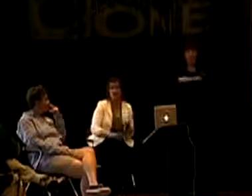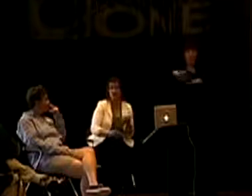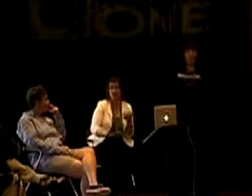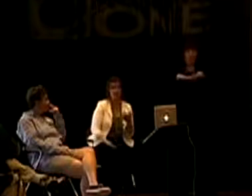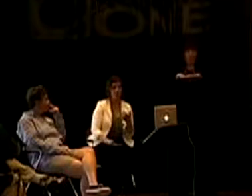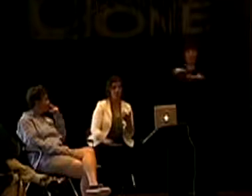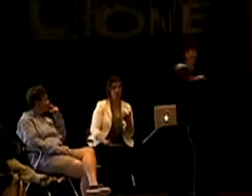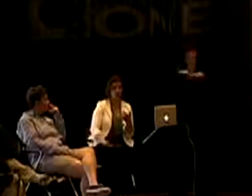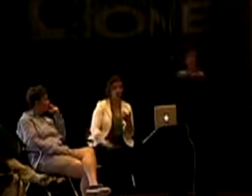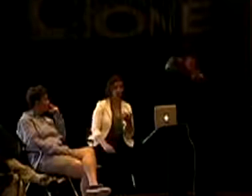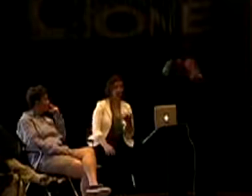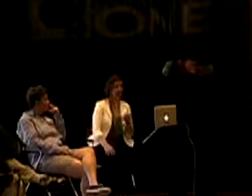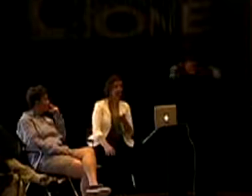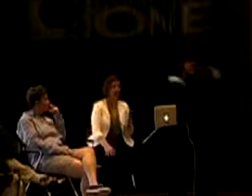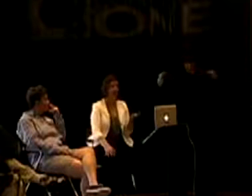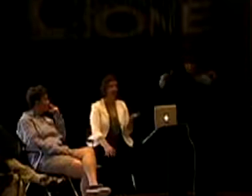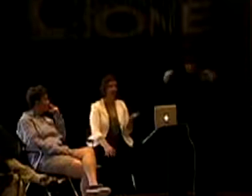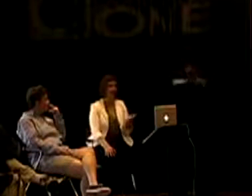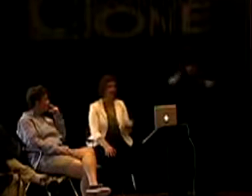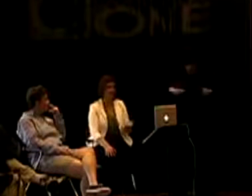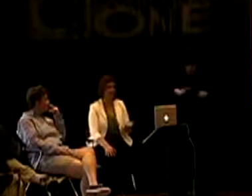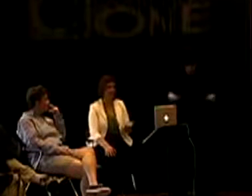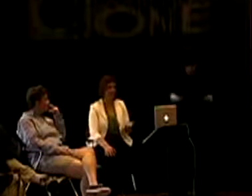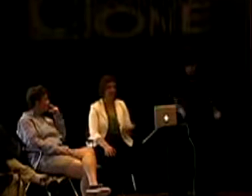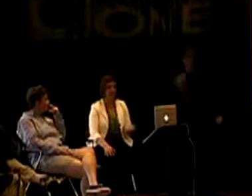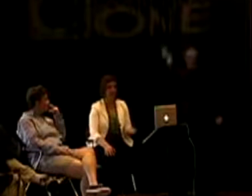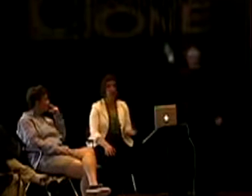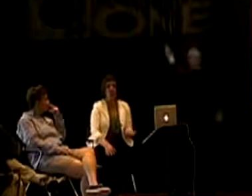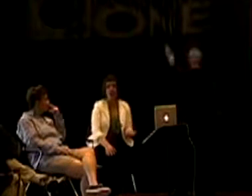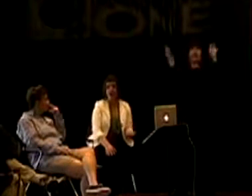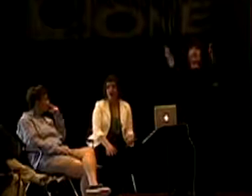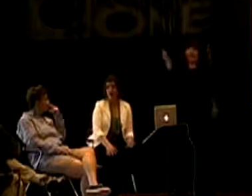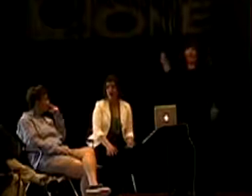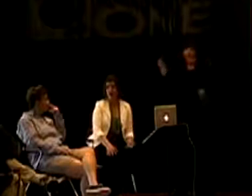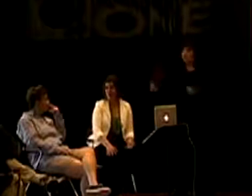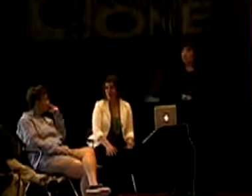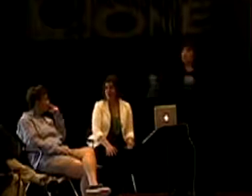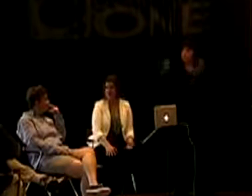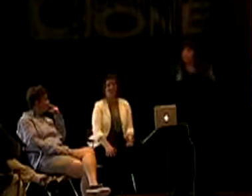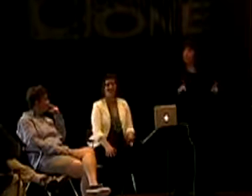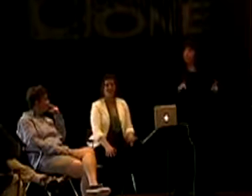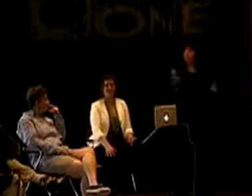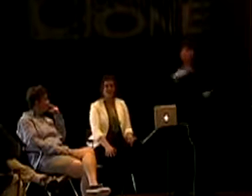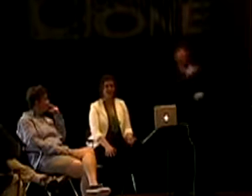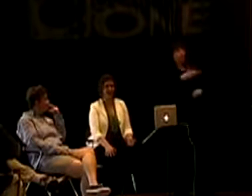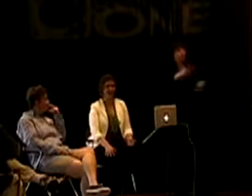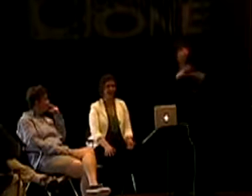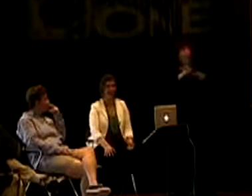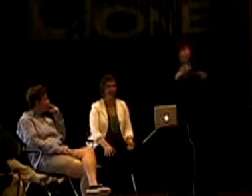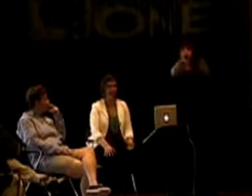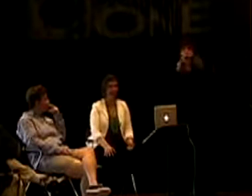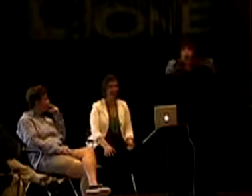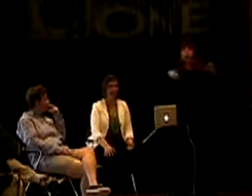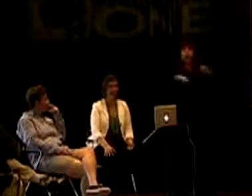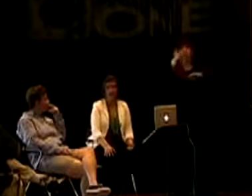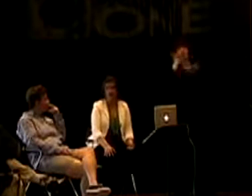after layer as you work on it. I think none of us actually, as Aditi says, none of us knew what we were getting into when we started the project. And